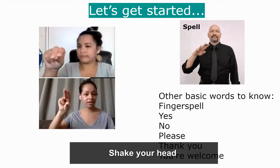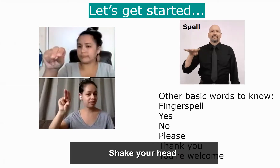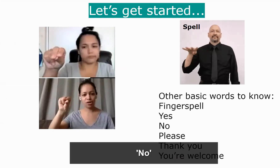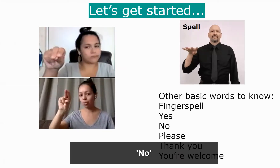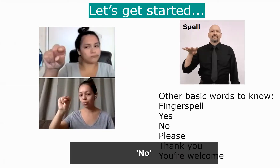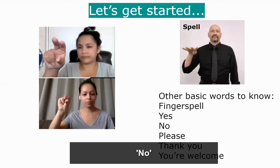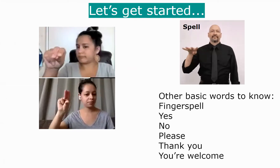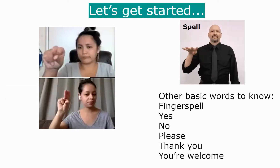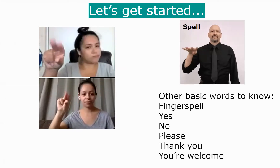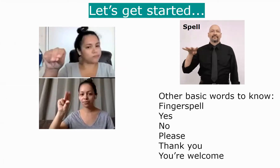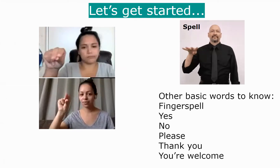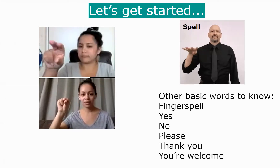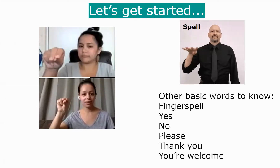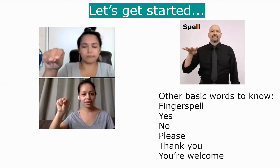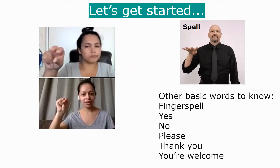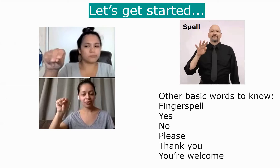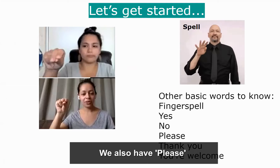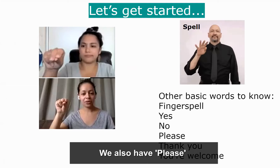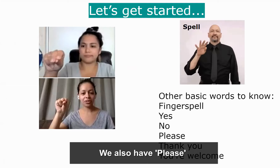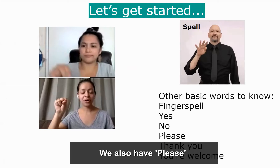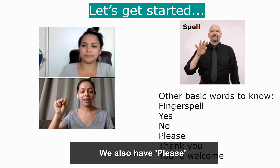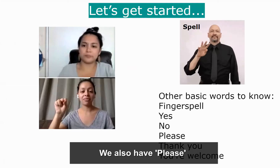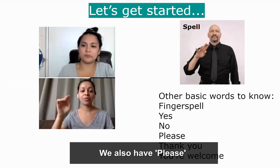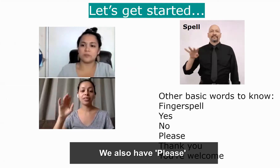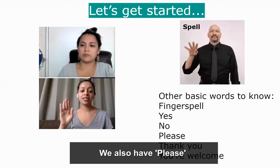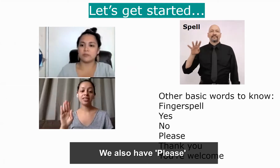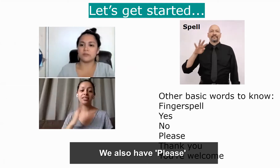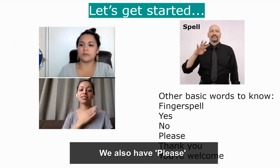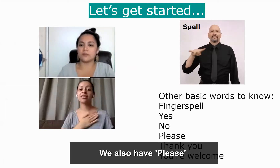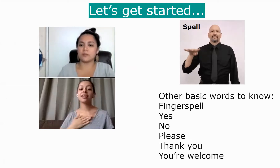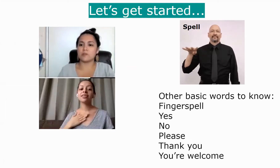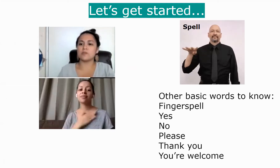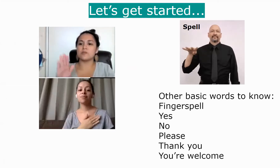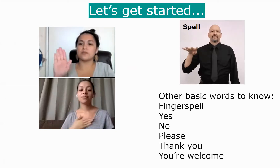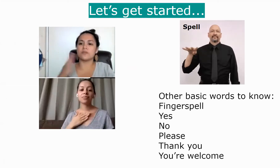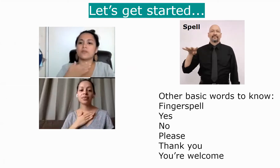Shake your head. No. We also have please.